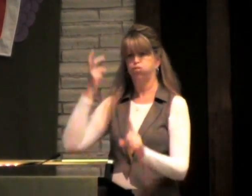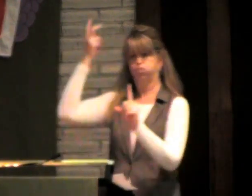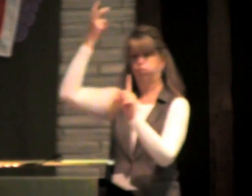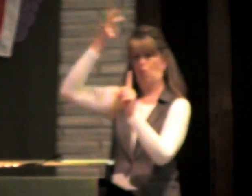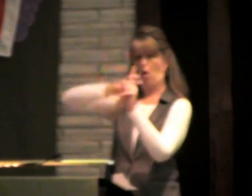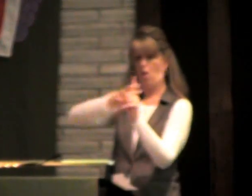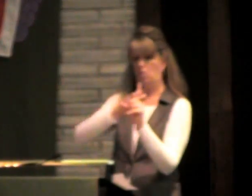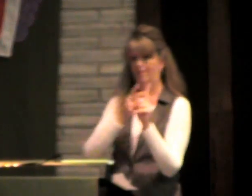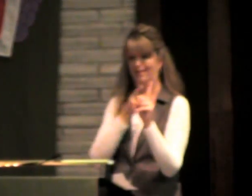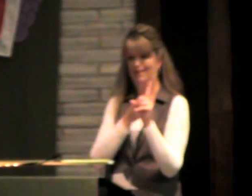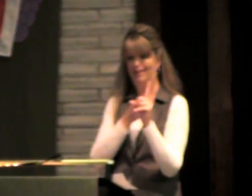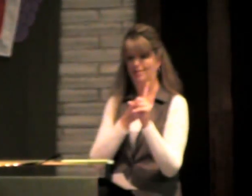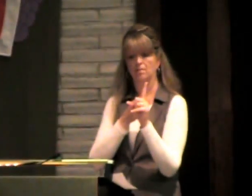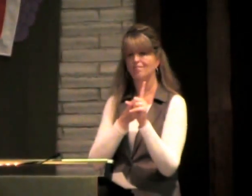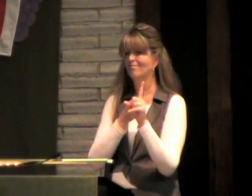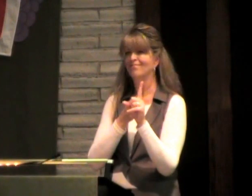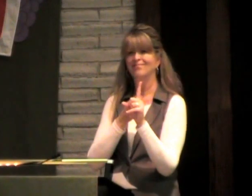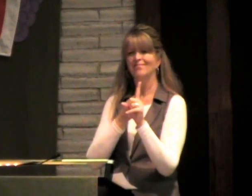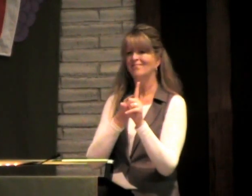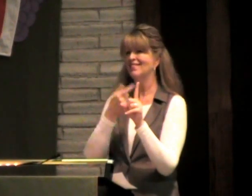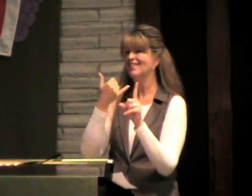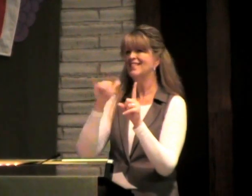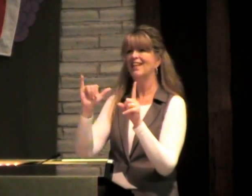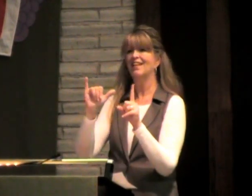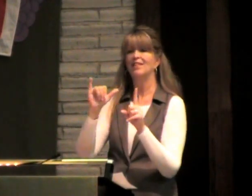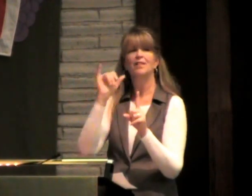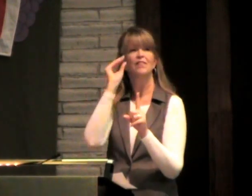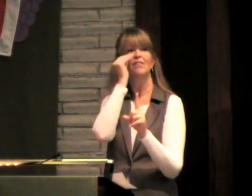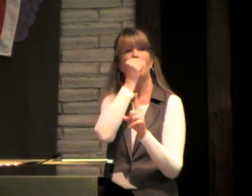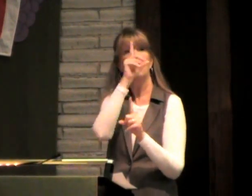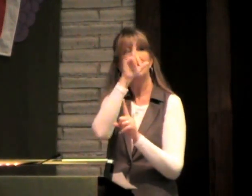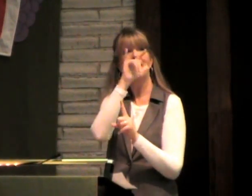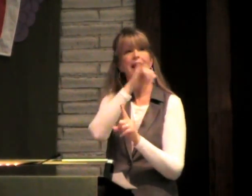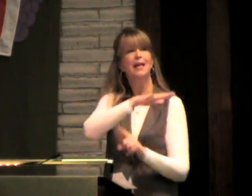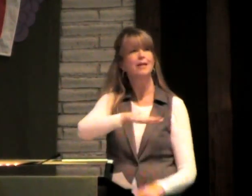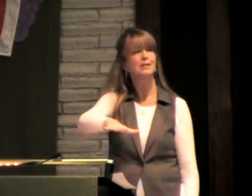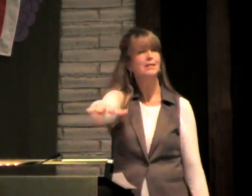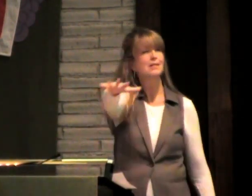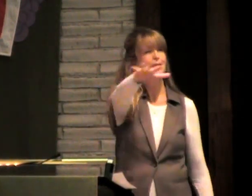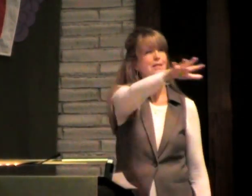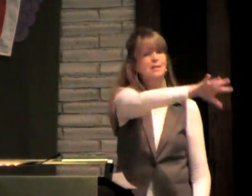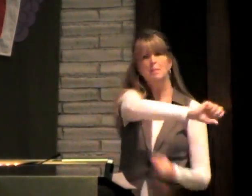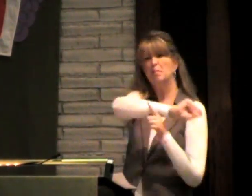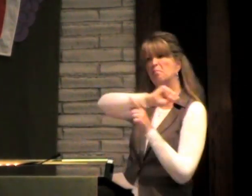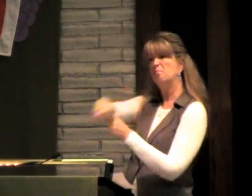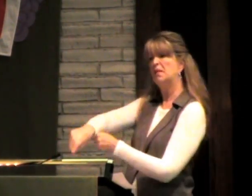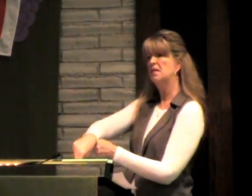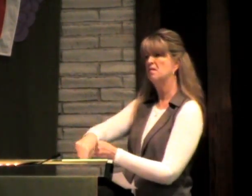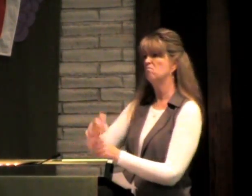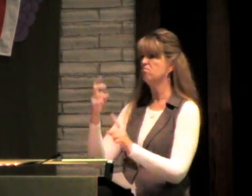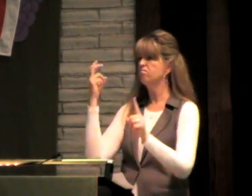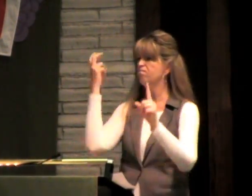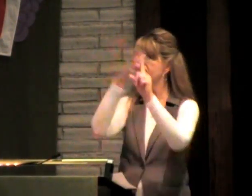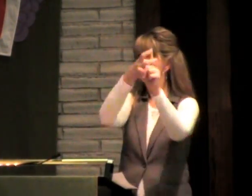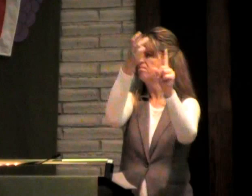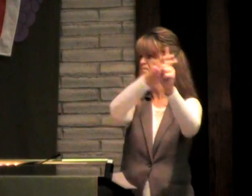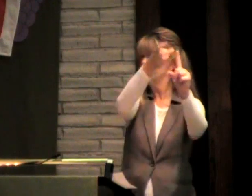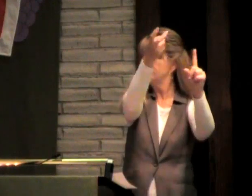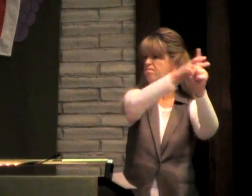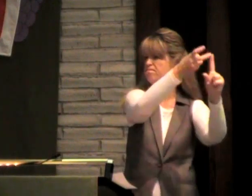said in his fancy arraignment. All of his fancy arraignment could not equal